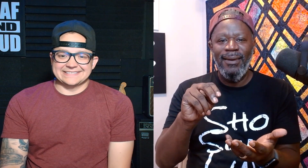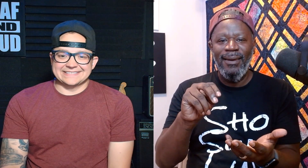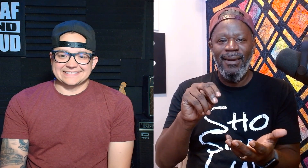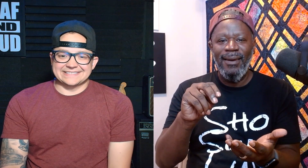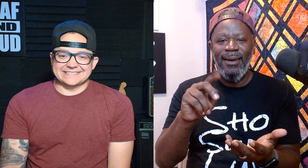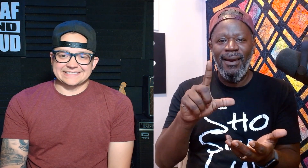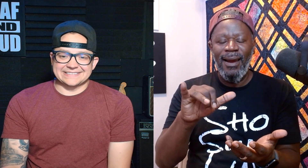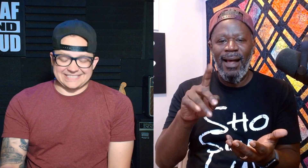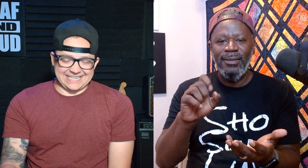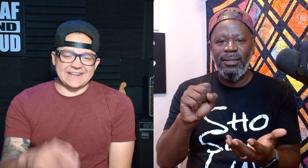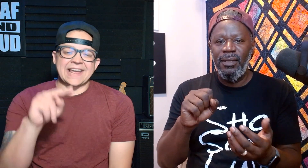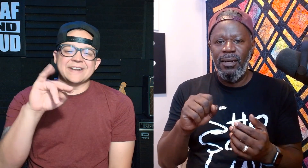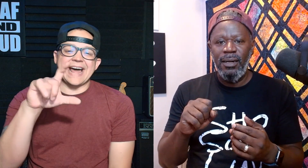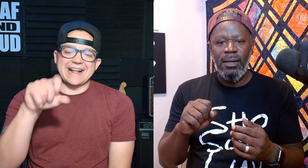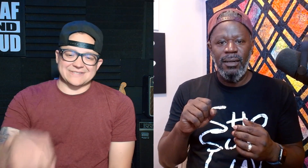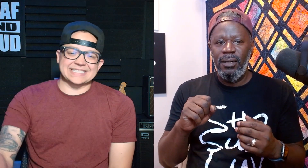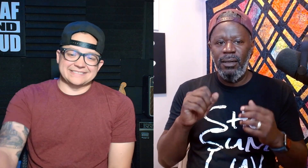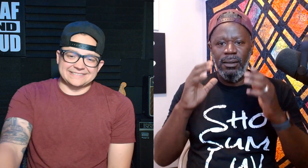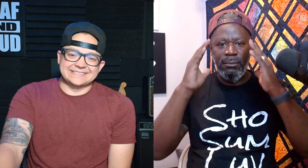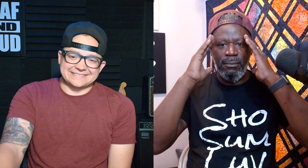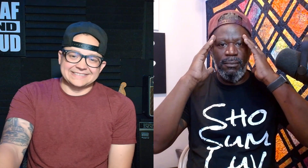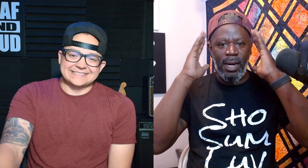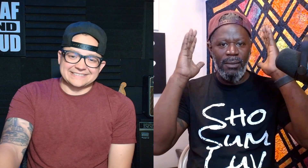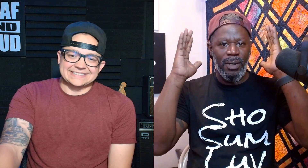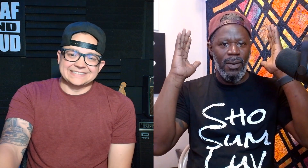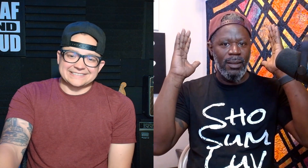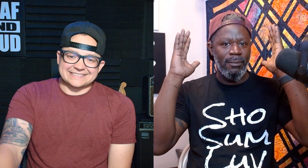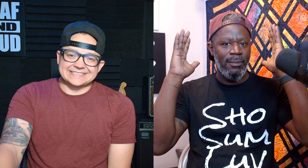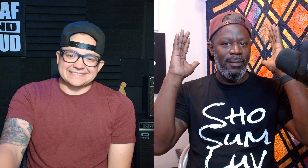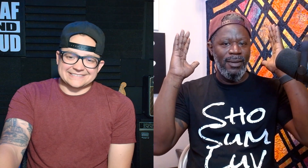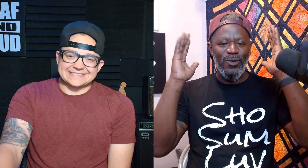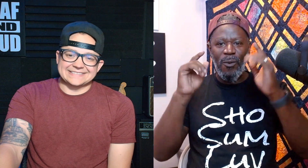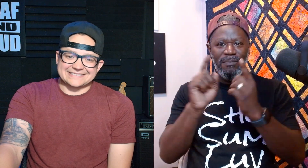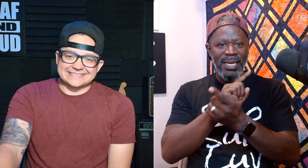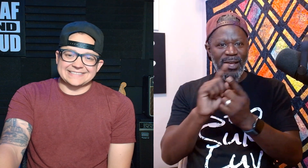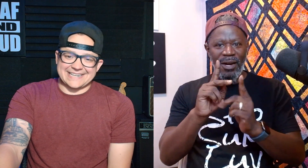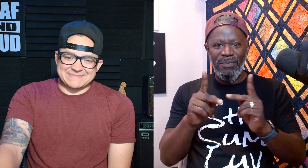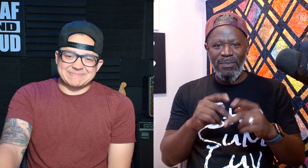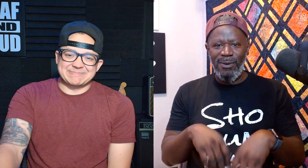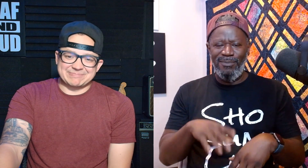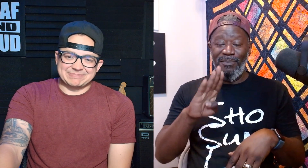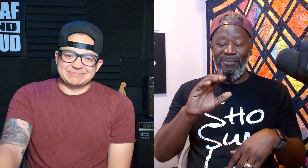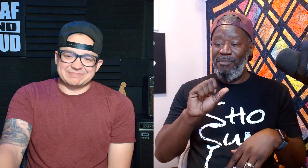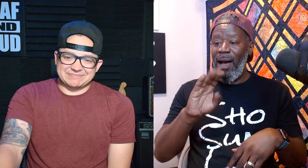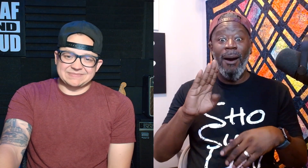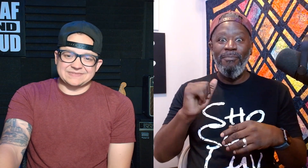Kevin Niles. Yeah, Kevin Niles. Mind blowing. So meeting all these